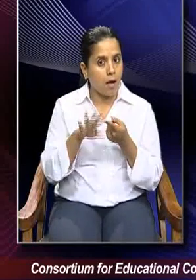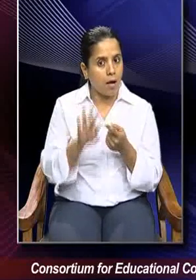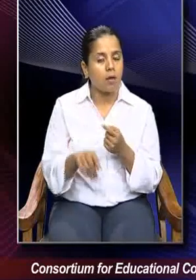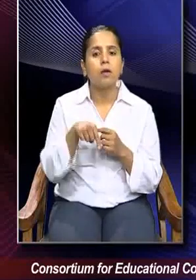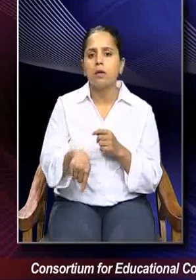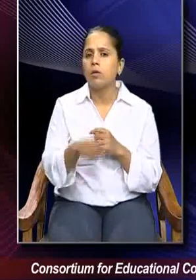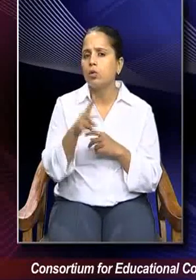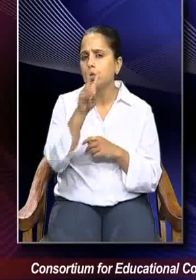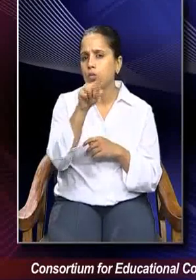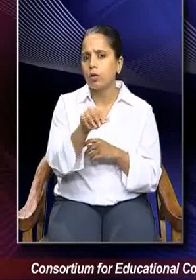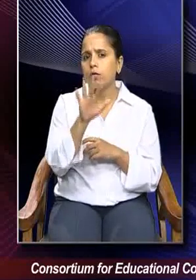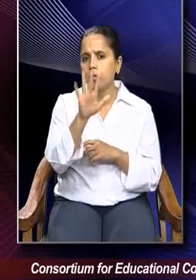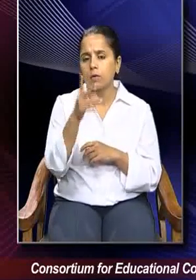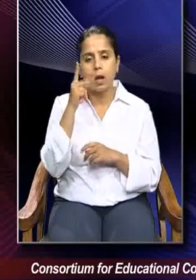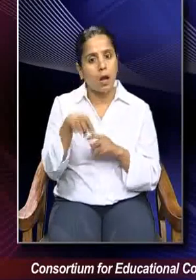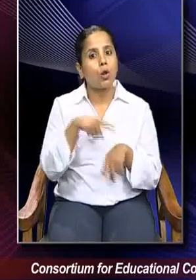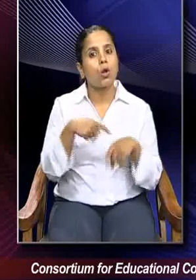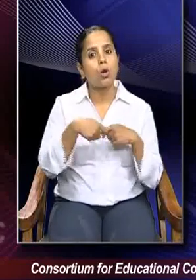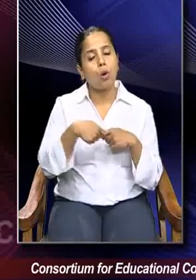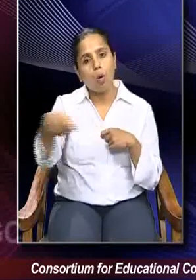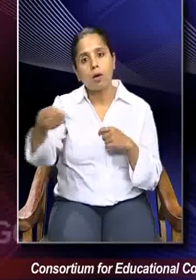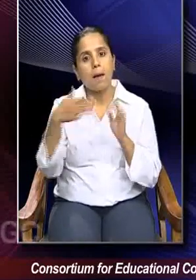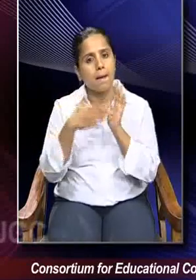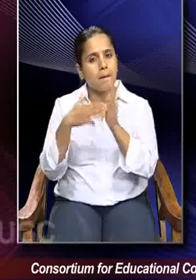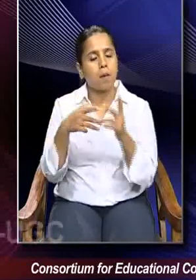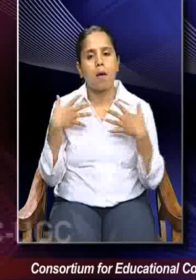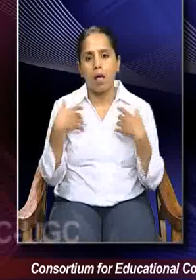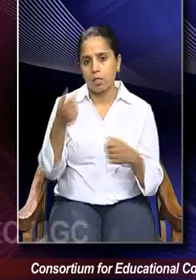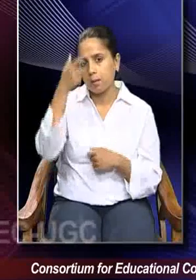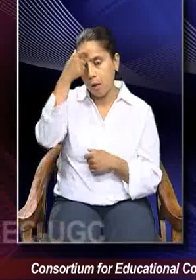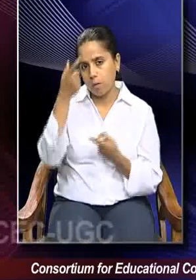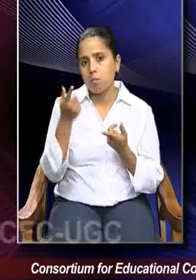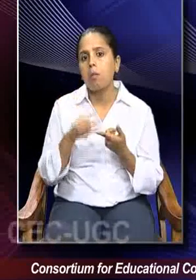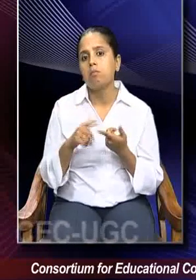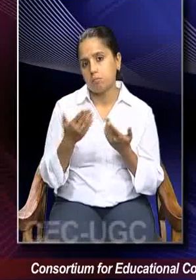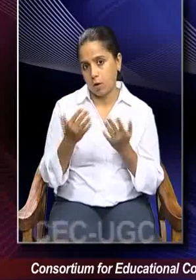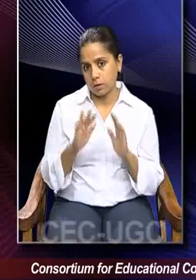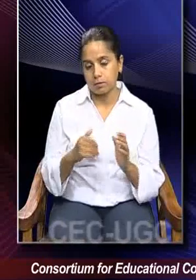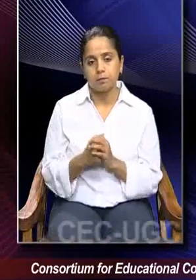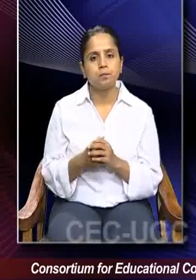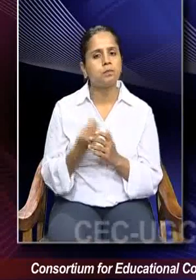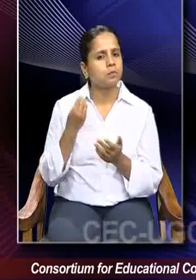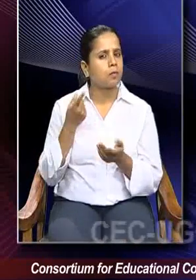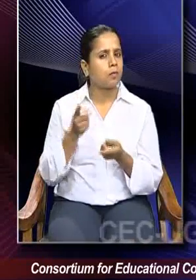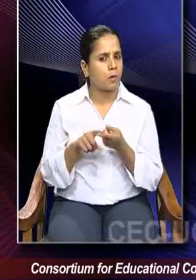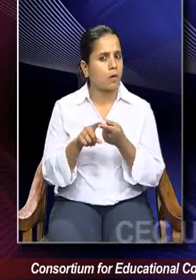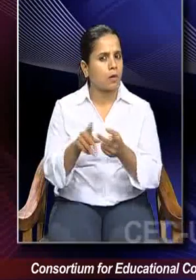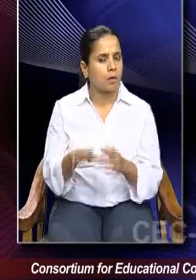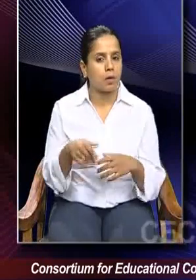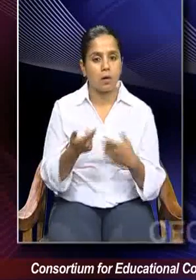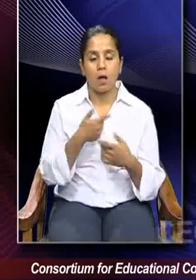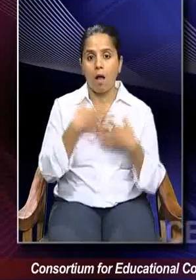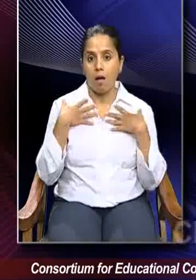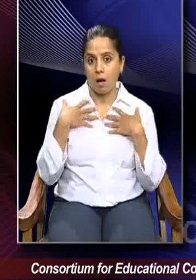2.5 to long-term health issues. Now, instances of lung